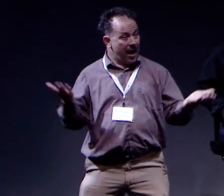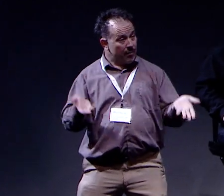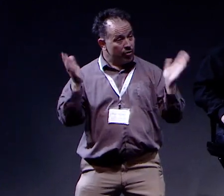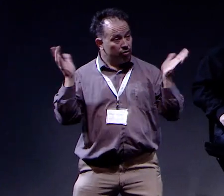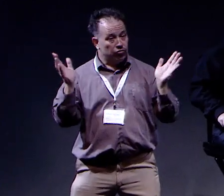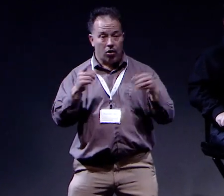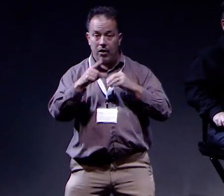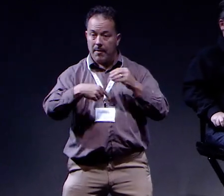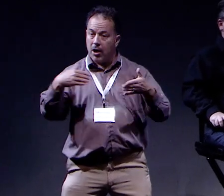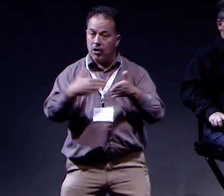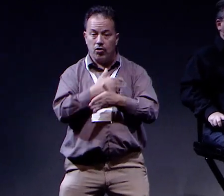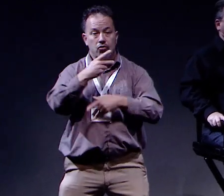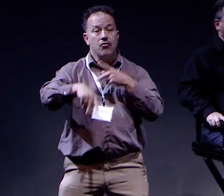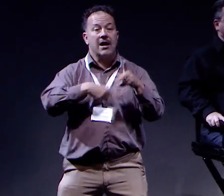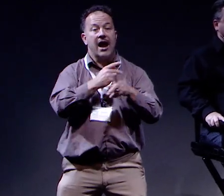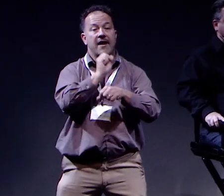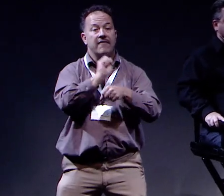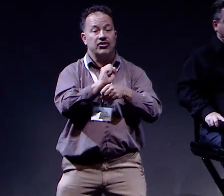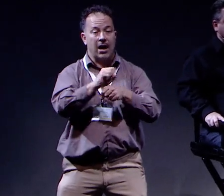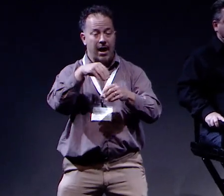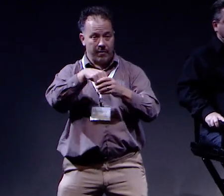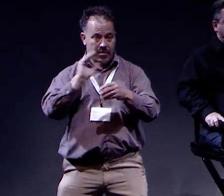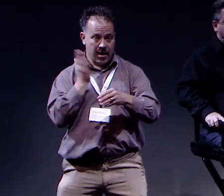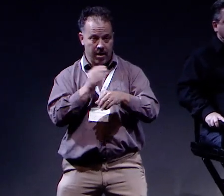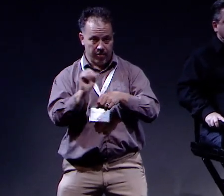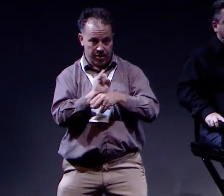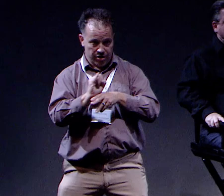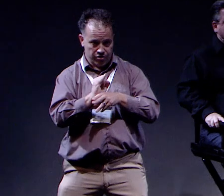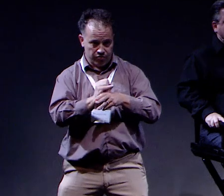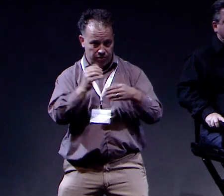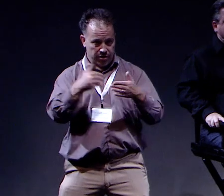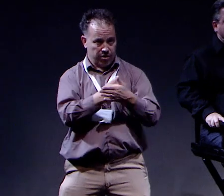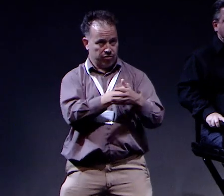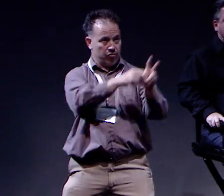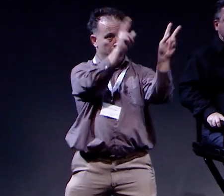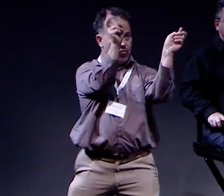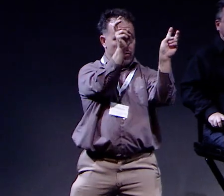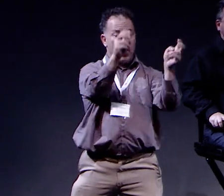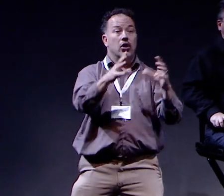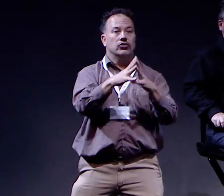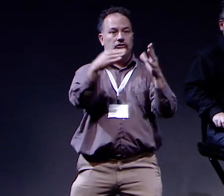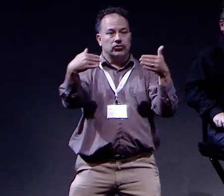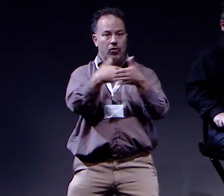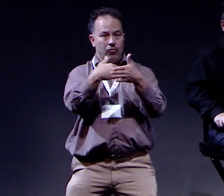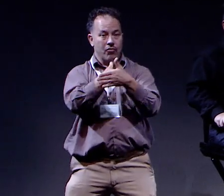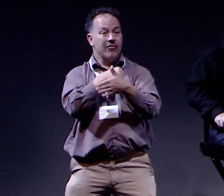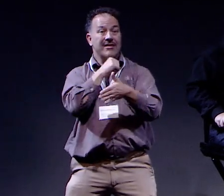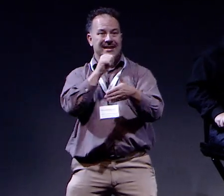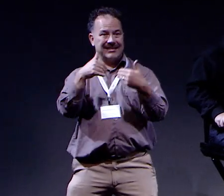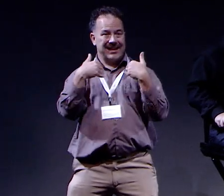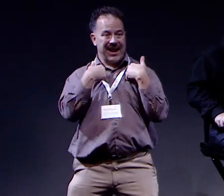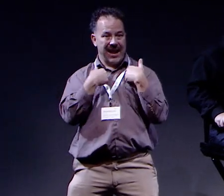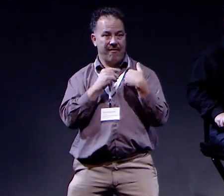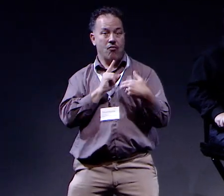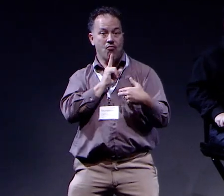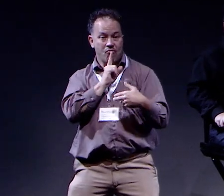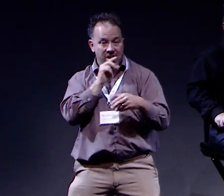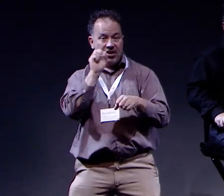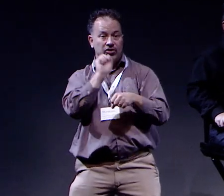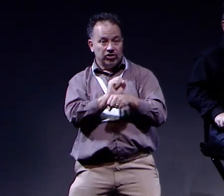a new type of job in our industry, sort of a new category of job. And it's so new that it doesn't really have an official job title